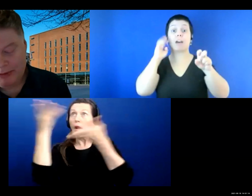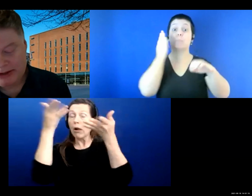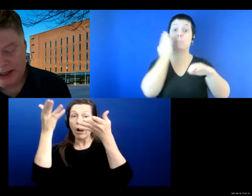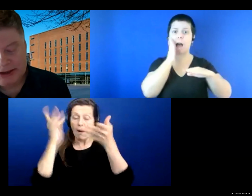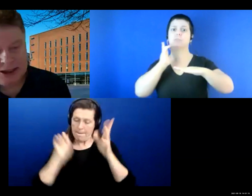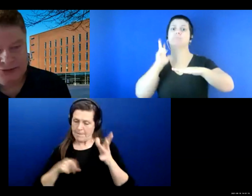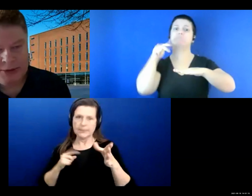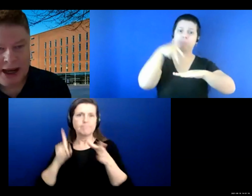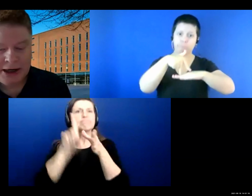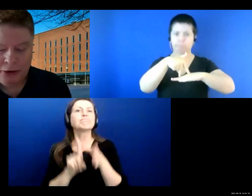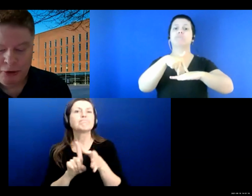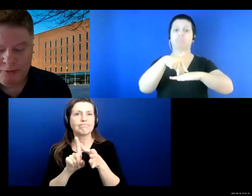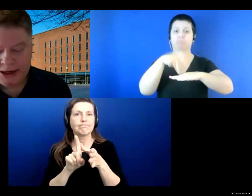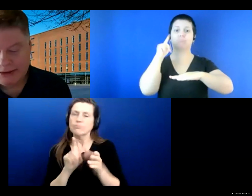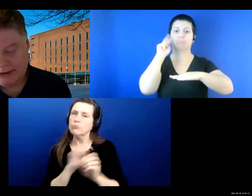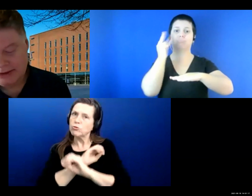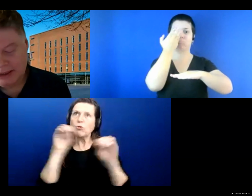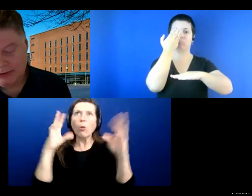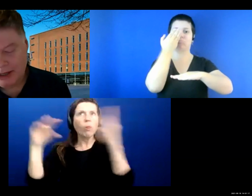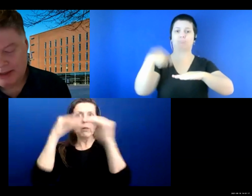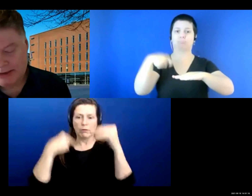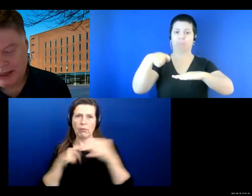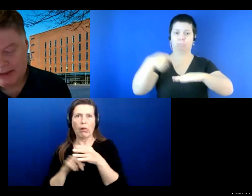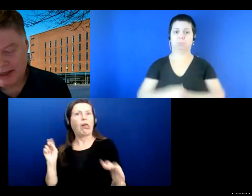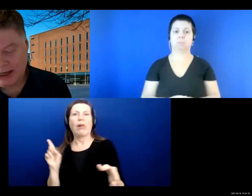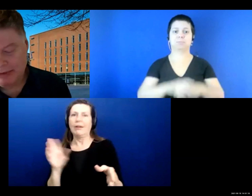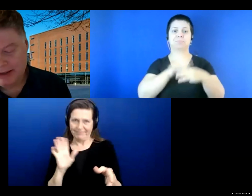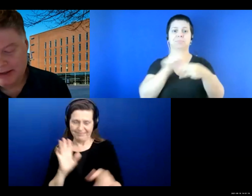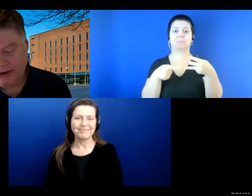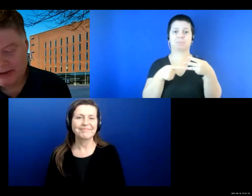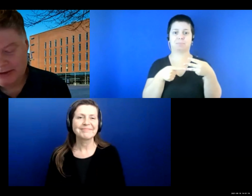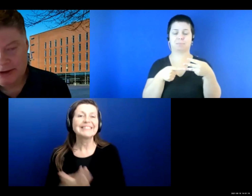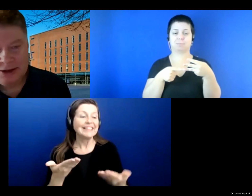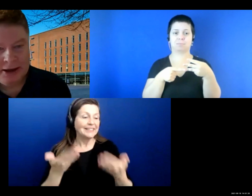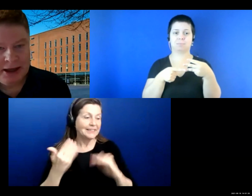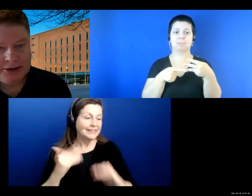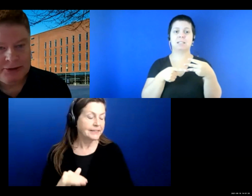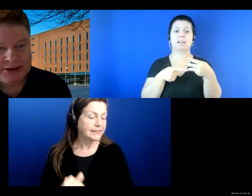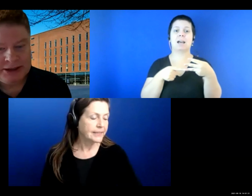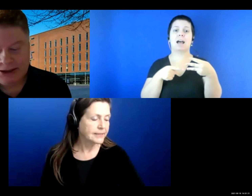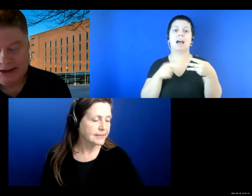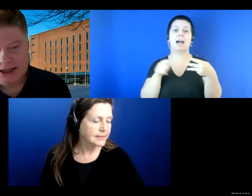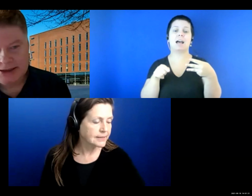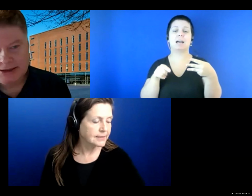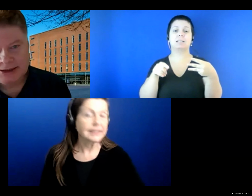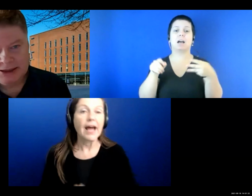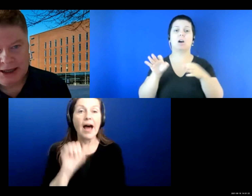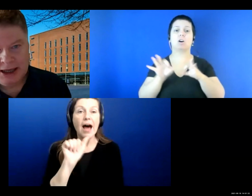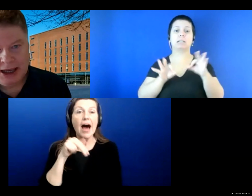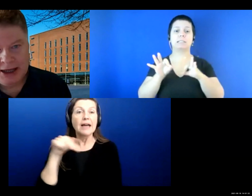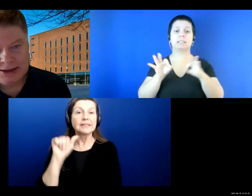And the third presentation is from Anna Corbett, Senior MSI Practice Advisor at the organization